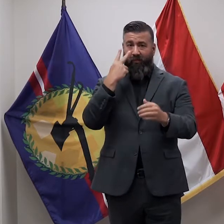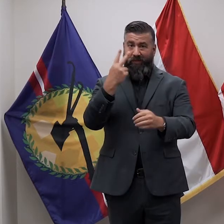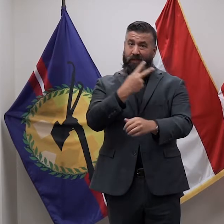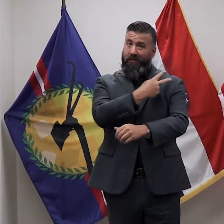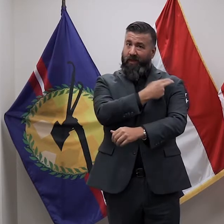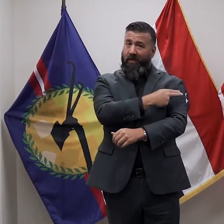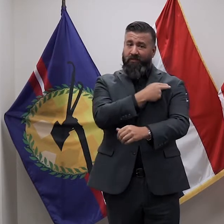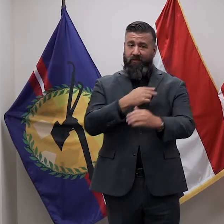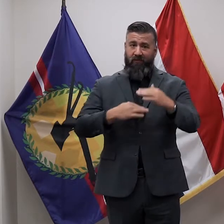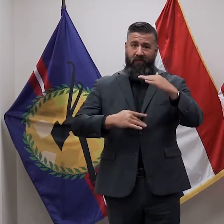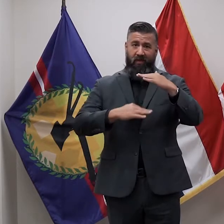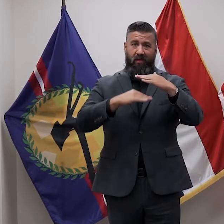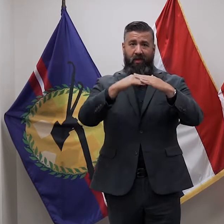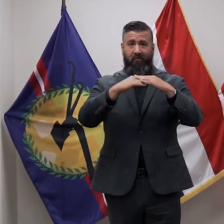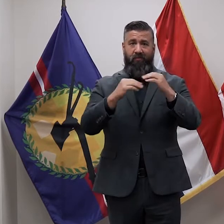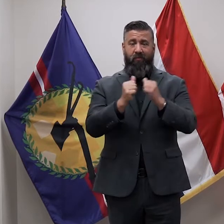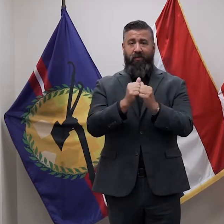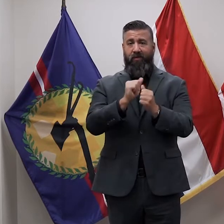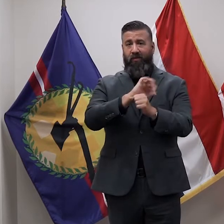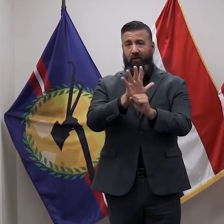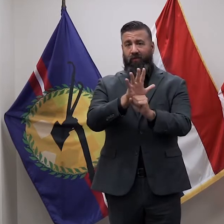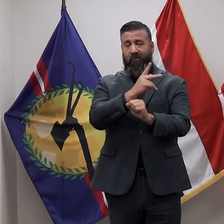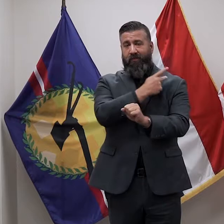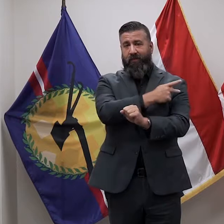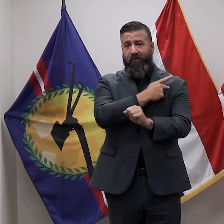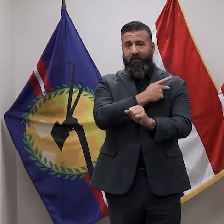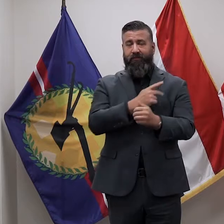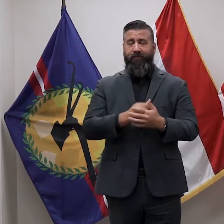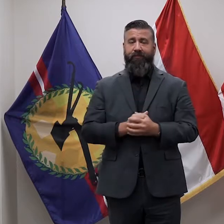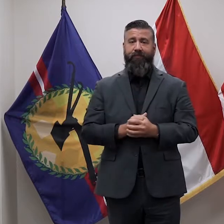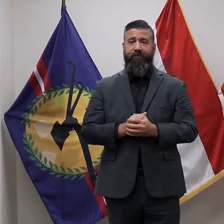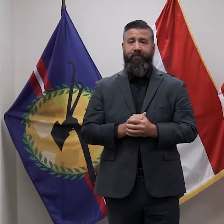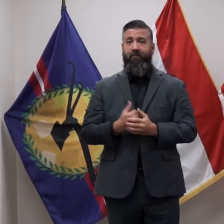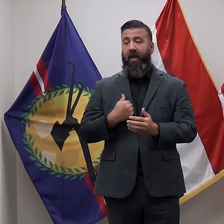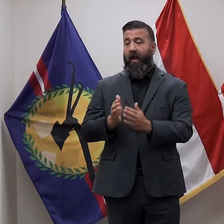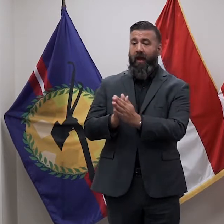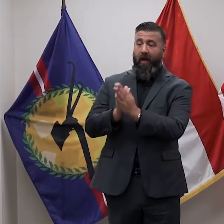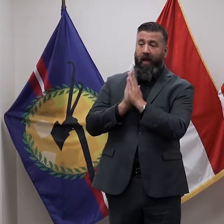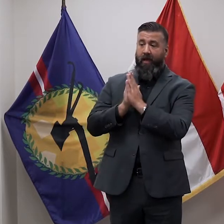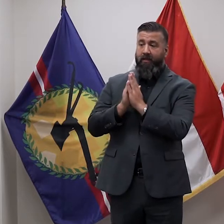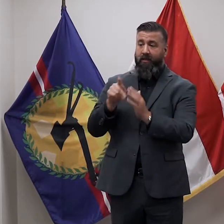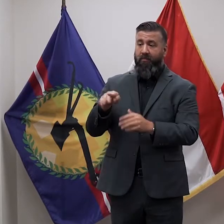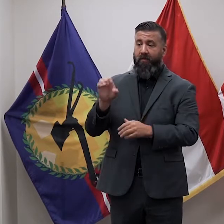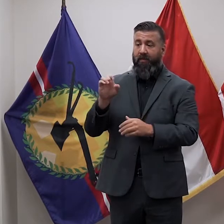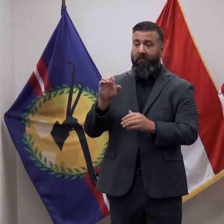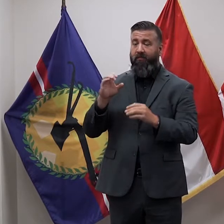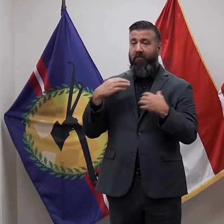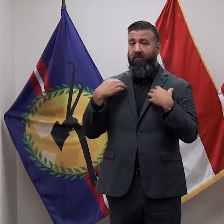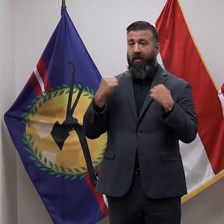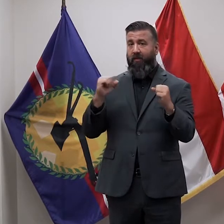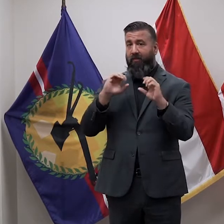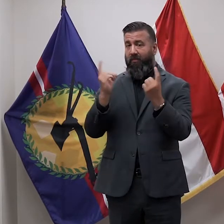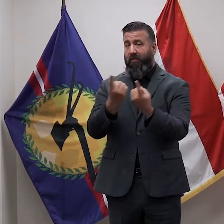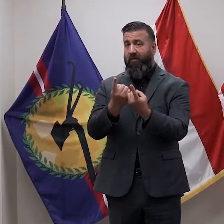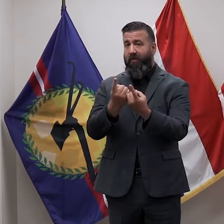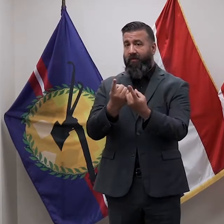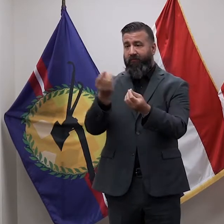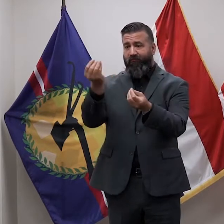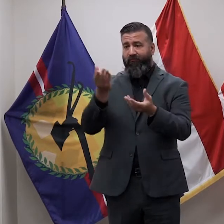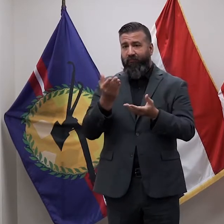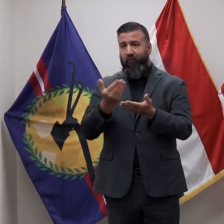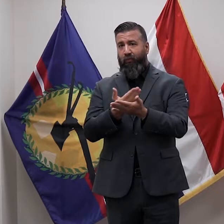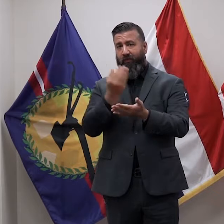up more with COVID patients. And I've asked our Department of Public Health to give us regular updates. There's too